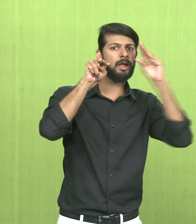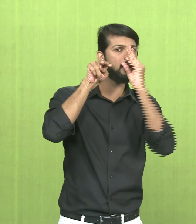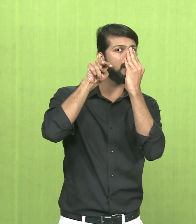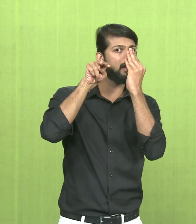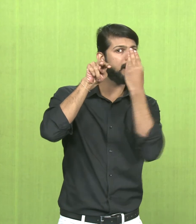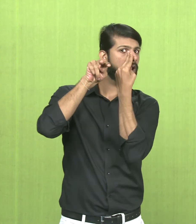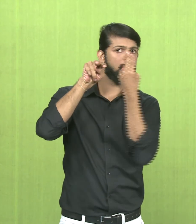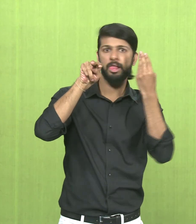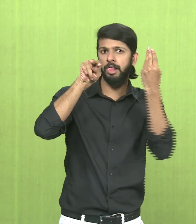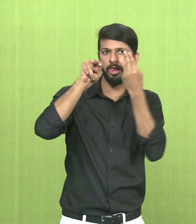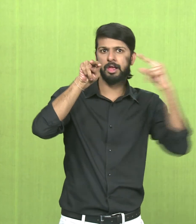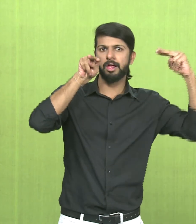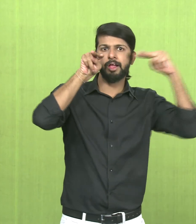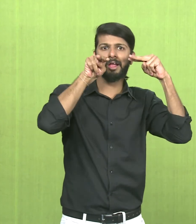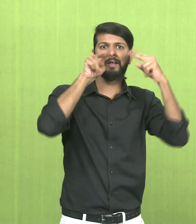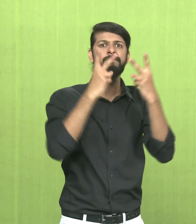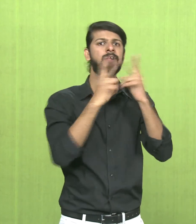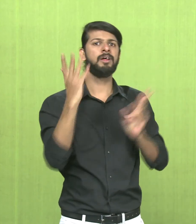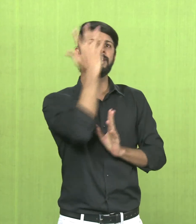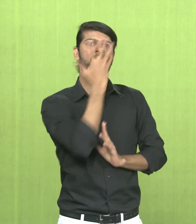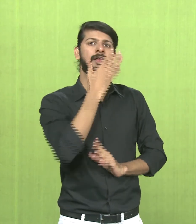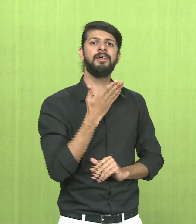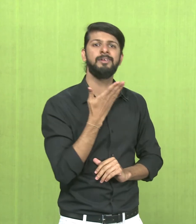the extension of the face. It's an impossible combination.